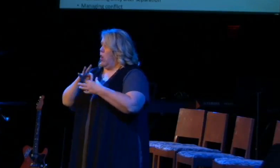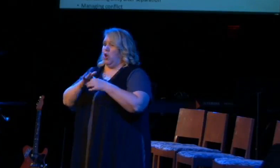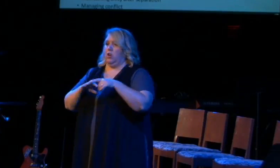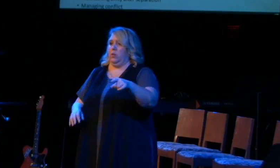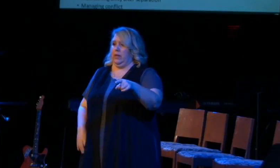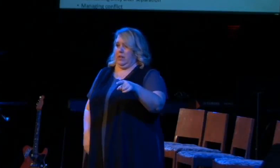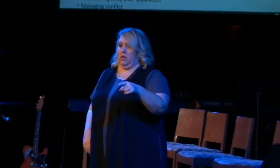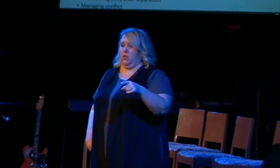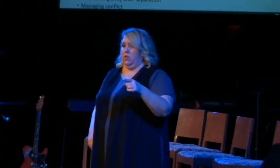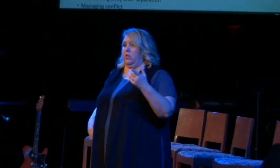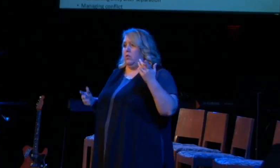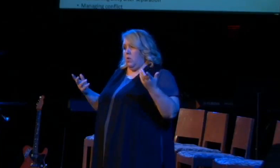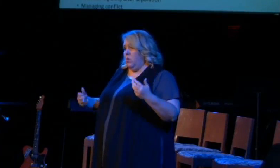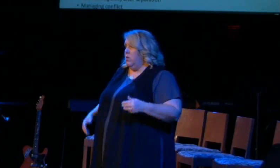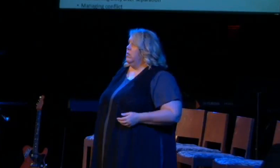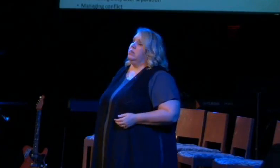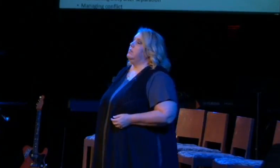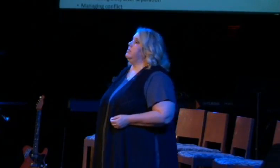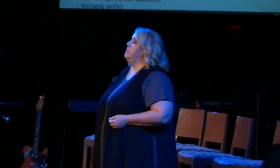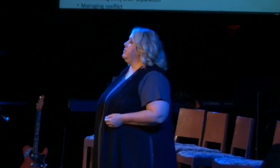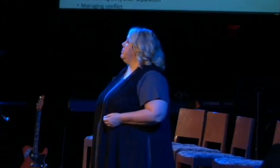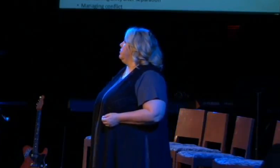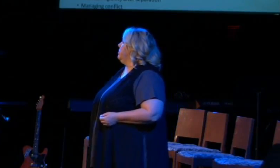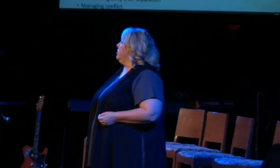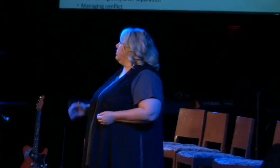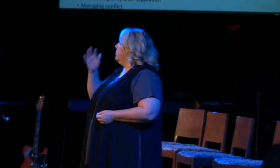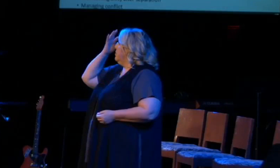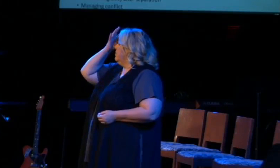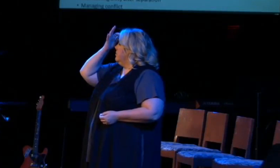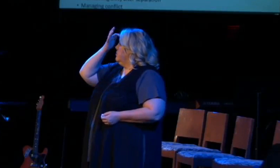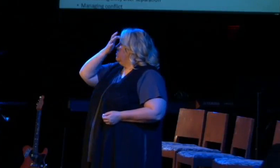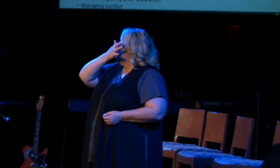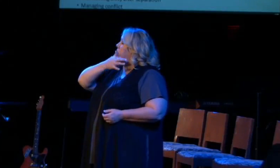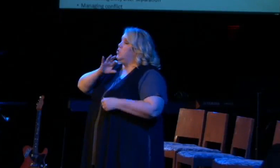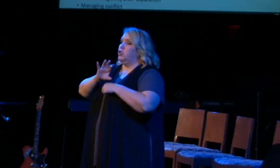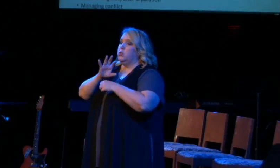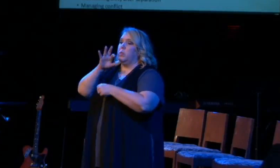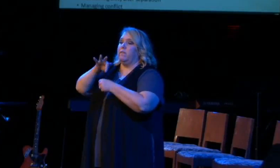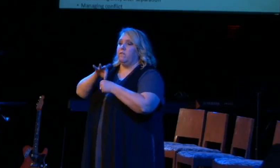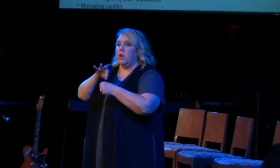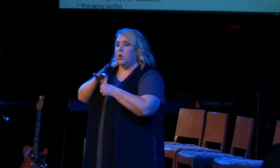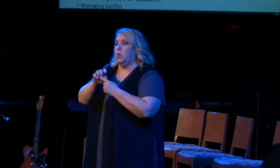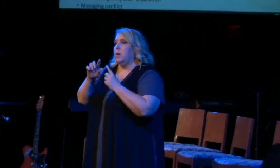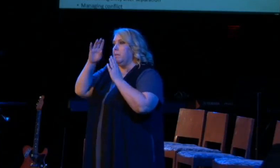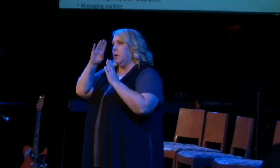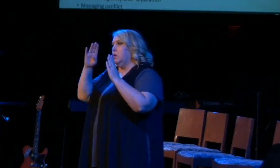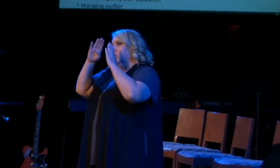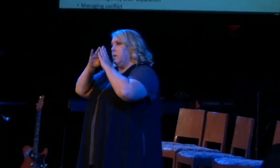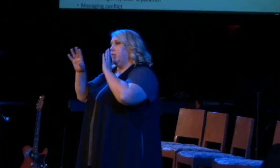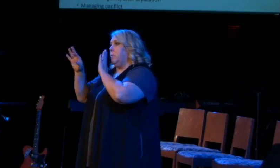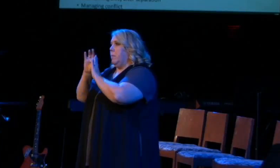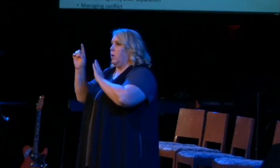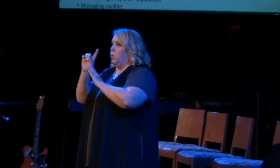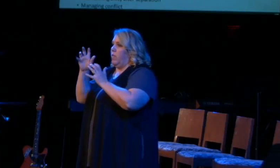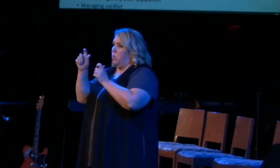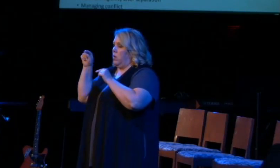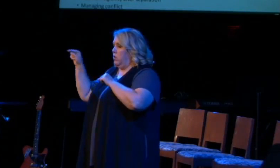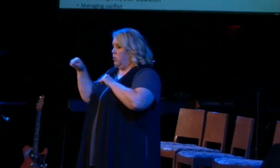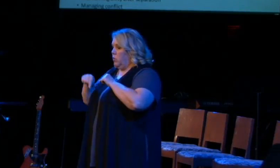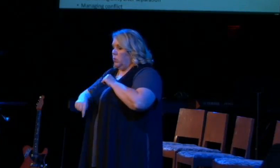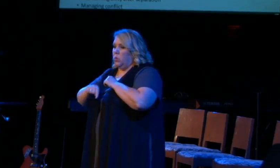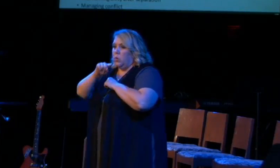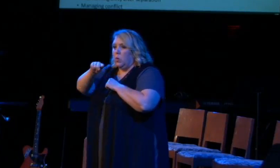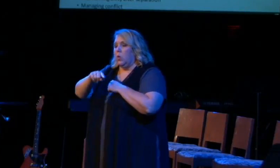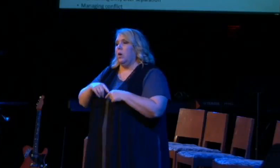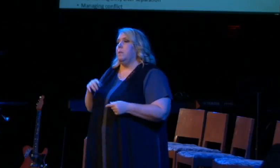or maybe the center branch. So churches would vote, and of course bishops have to pick where they want to be, and clergy have to pick where